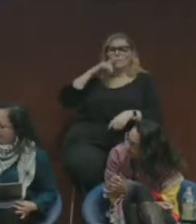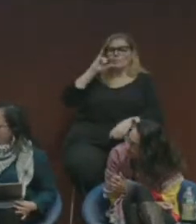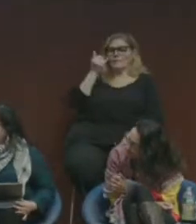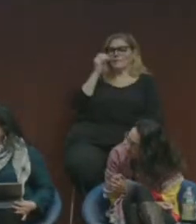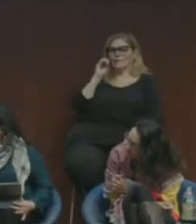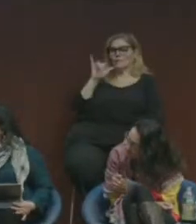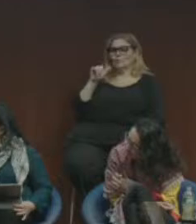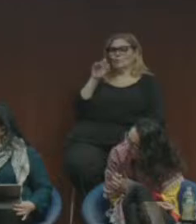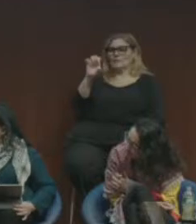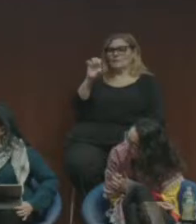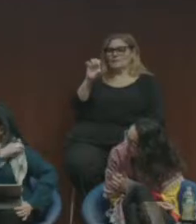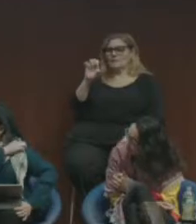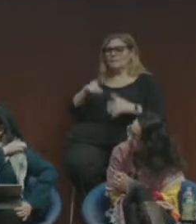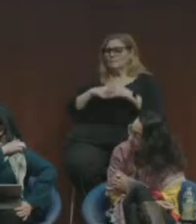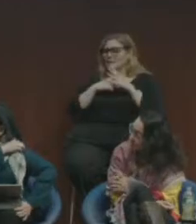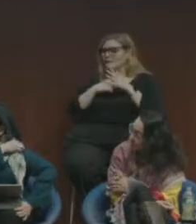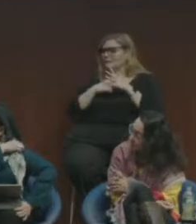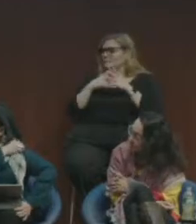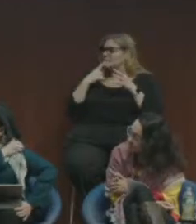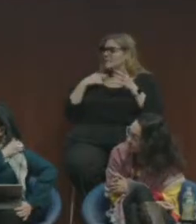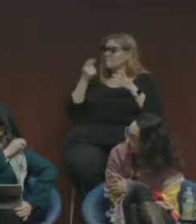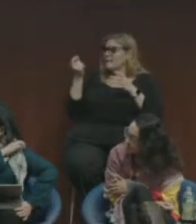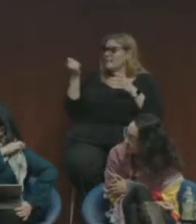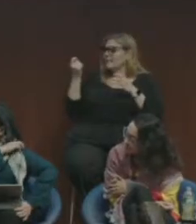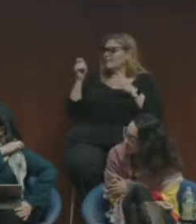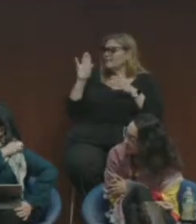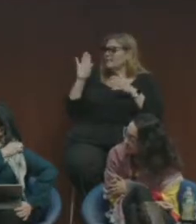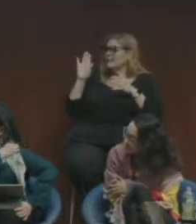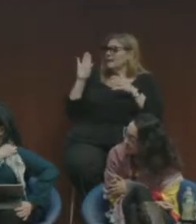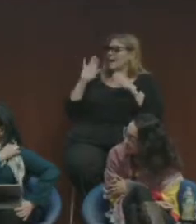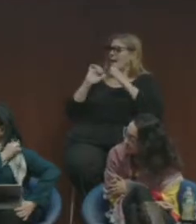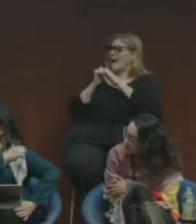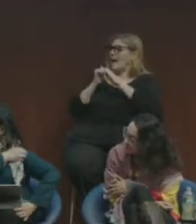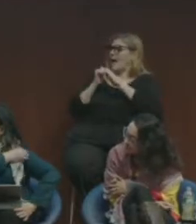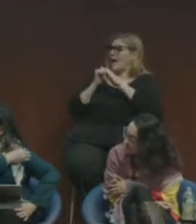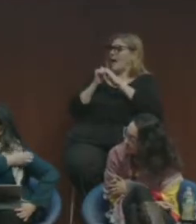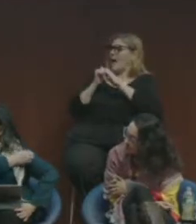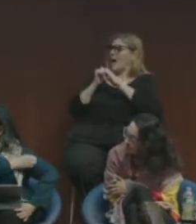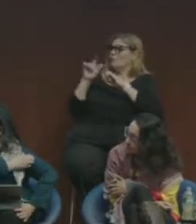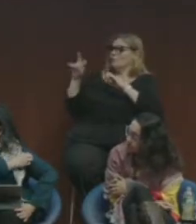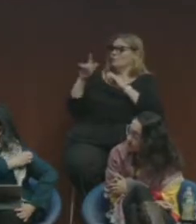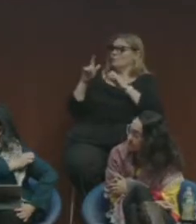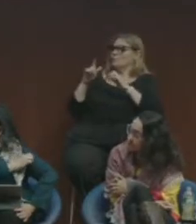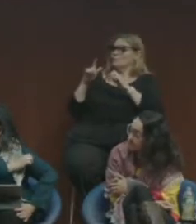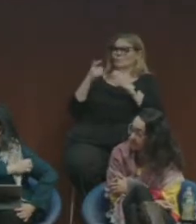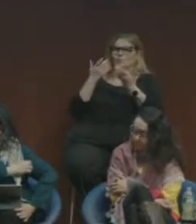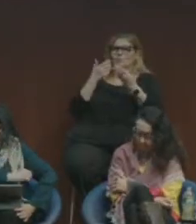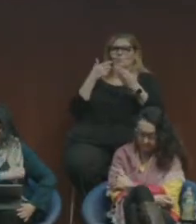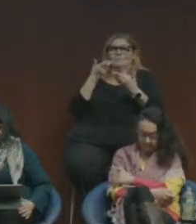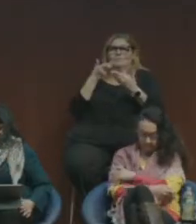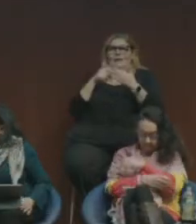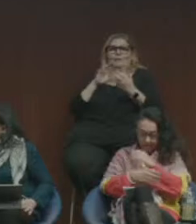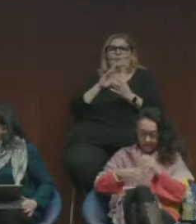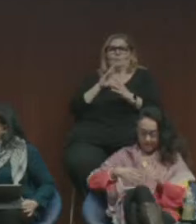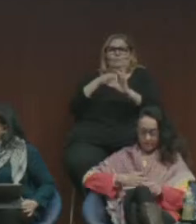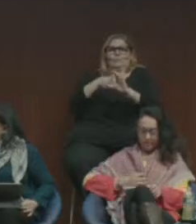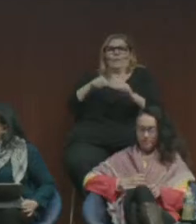Joyce. Begin by telling us just a little bit about how you locate yourself, how you enter this